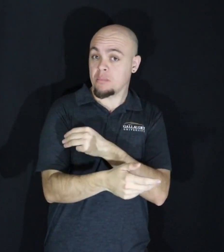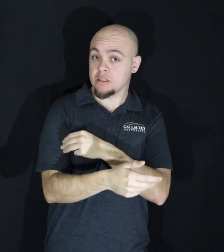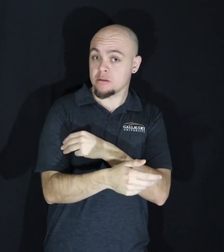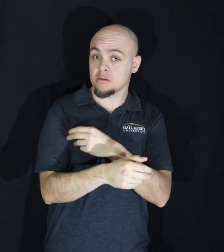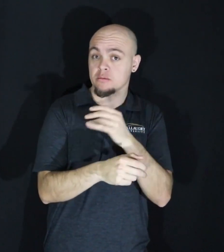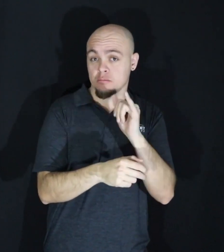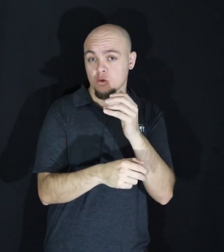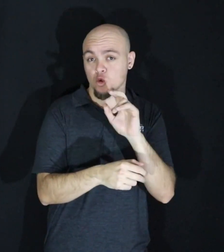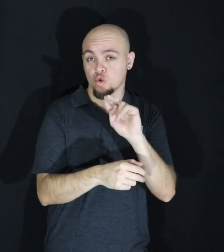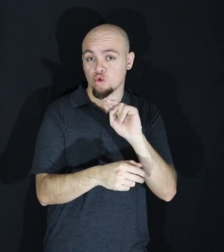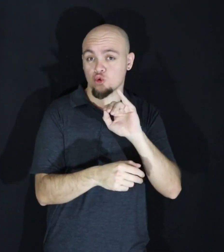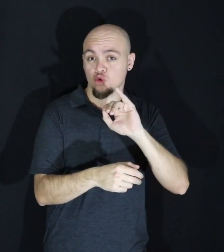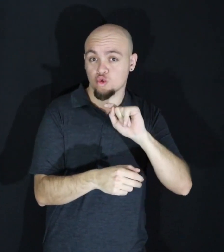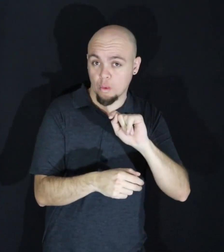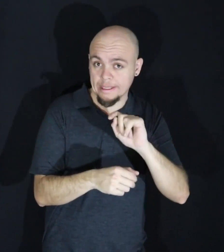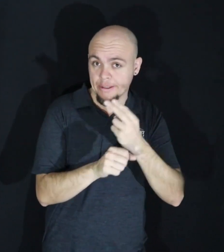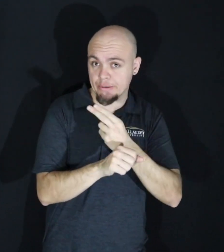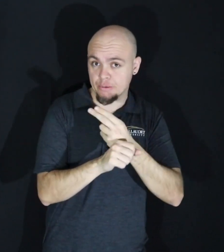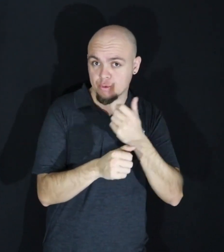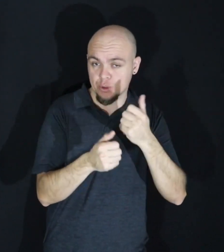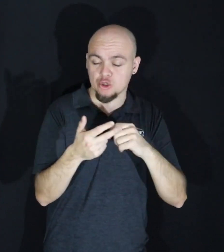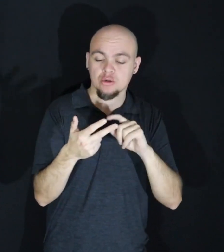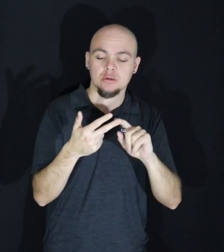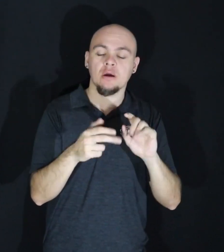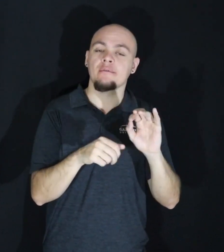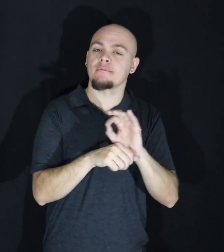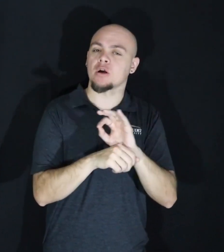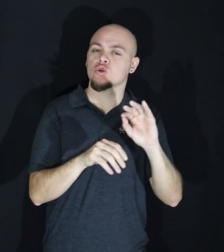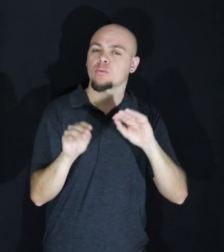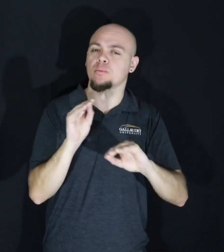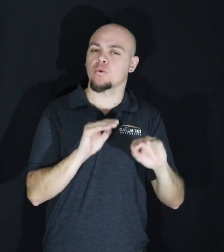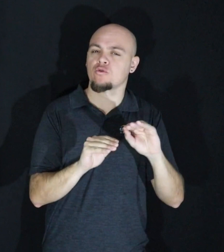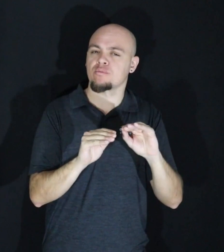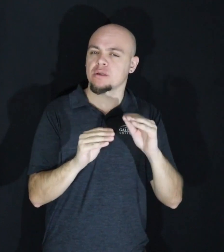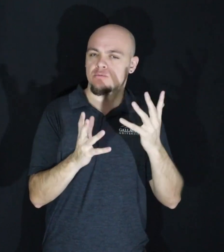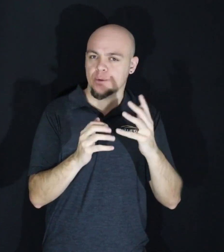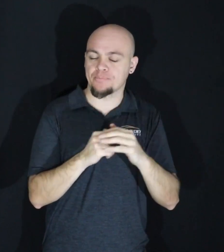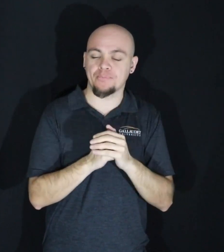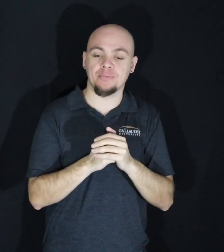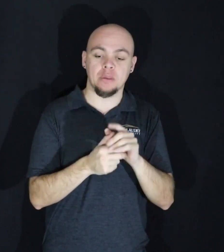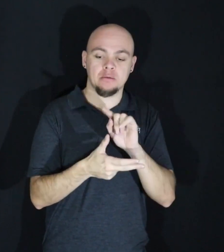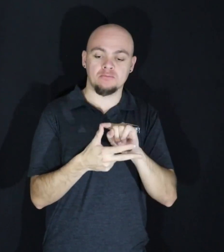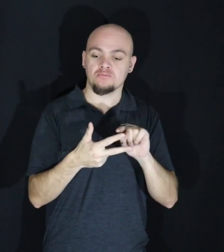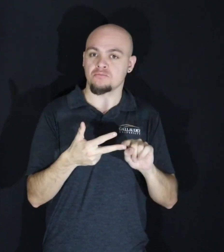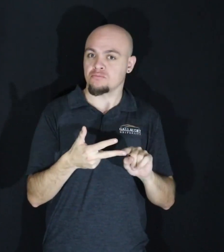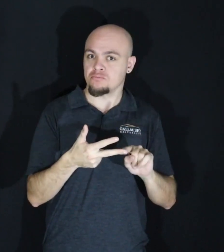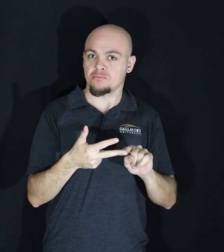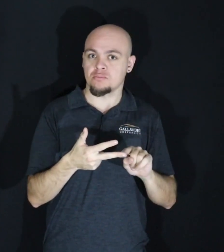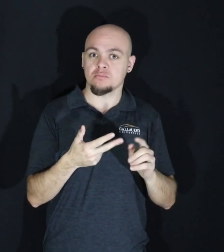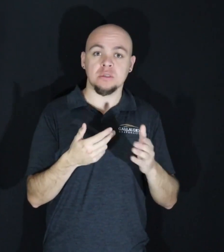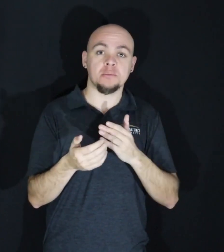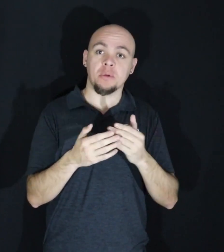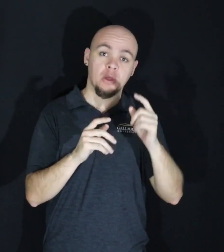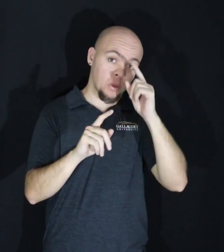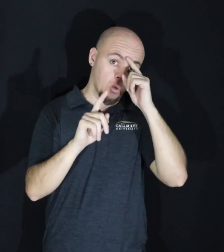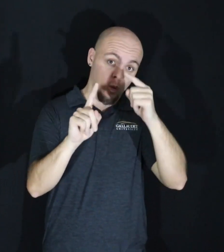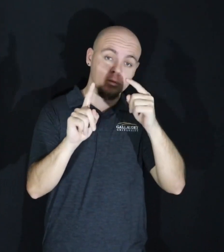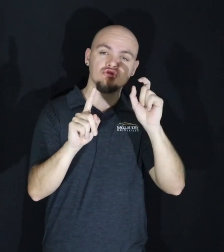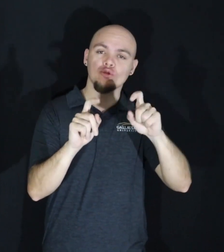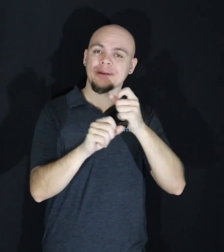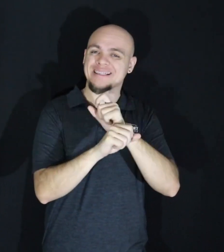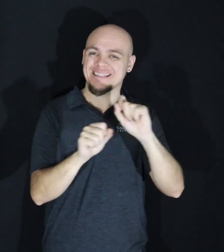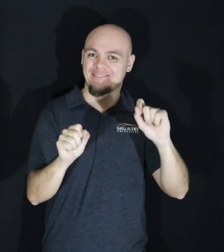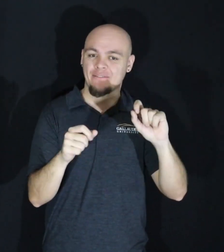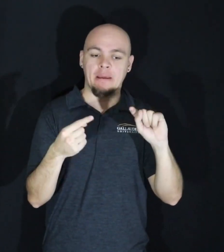being used? And what is the functional movement theme? No matter what it is, the goal should always be safe and